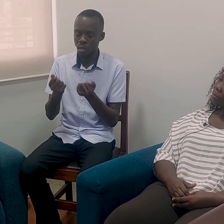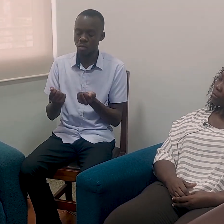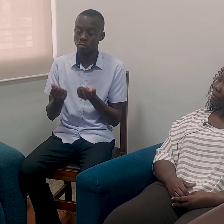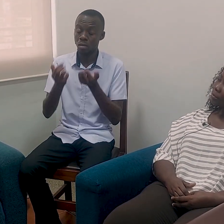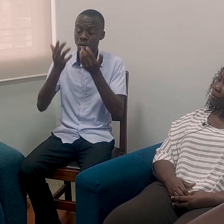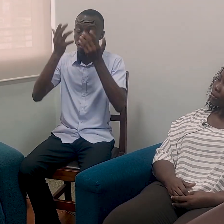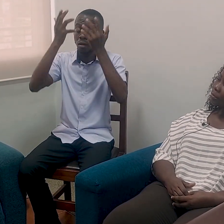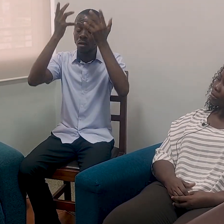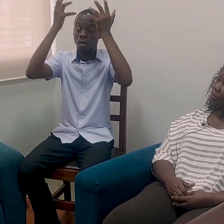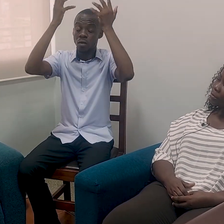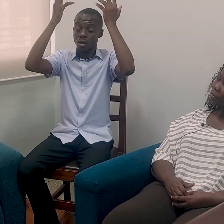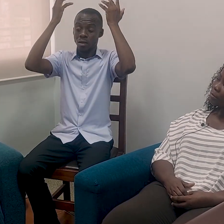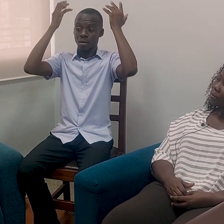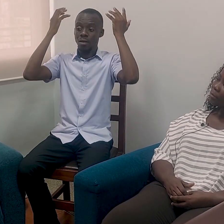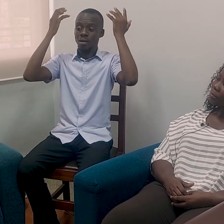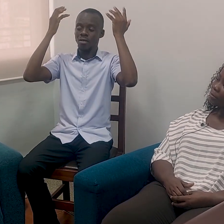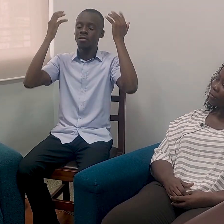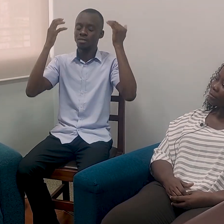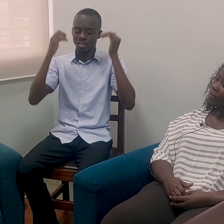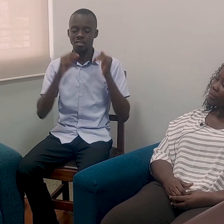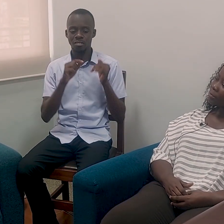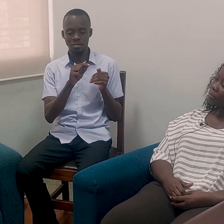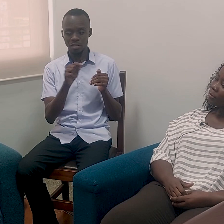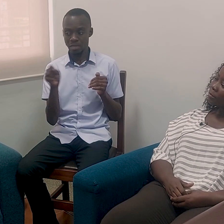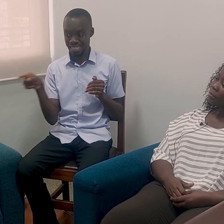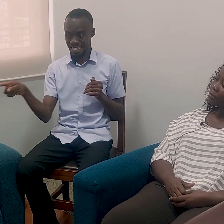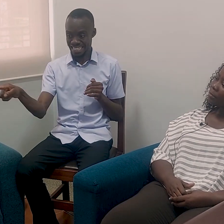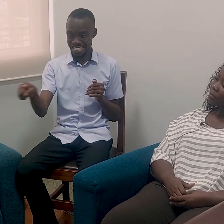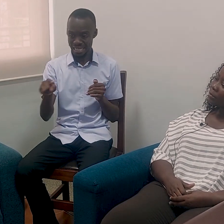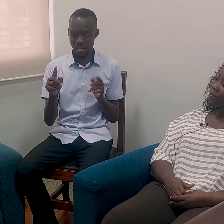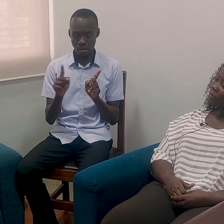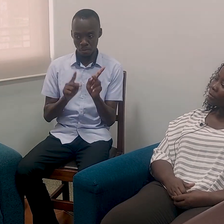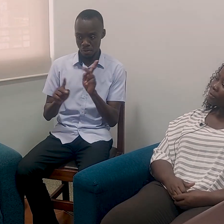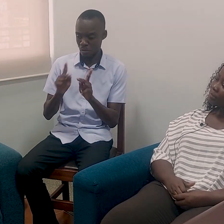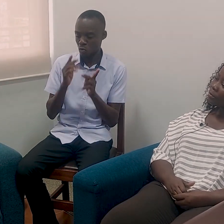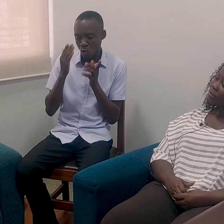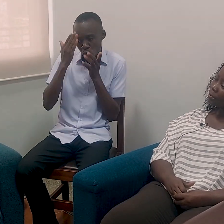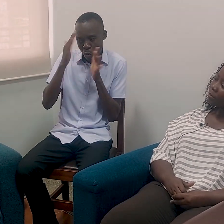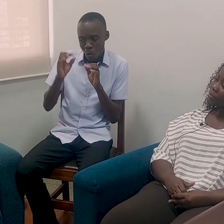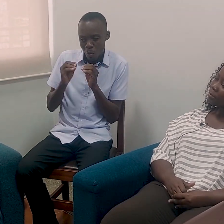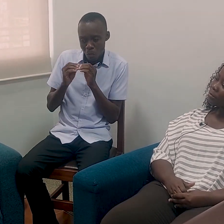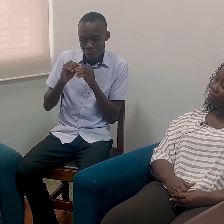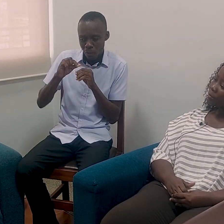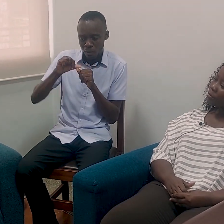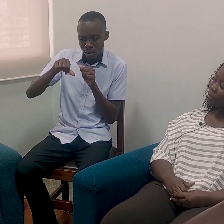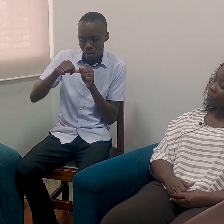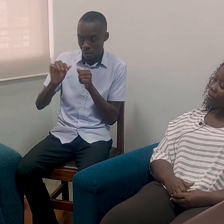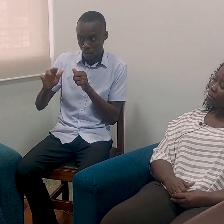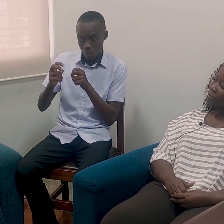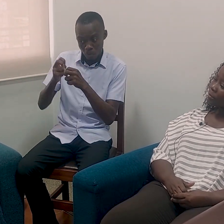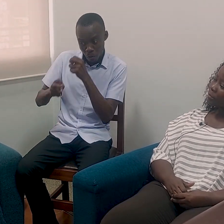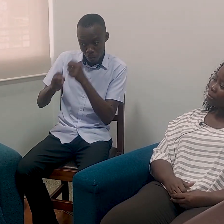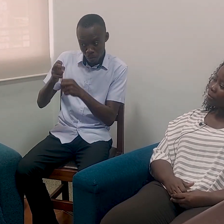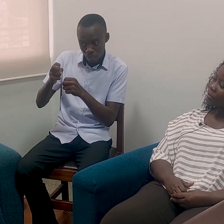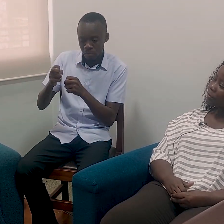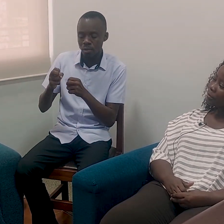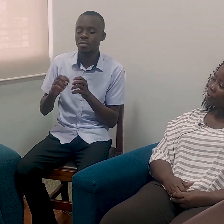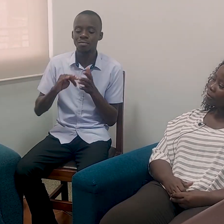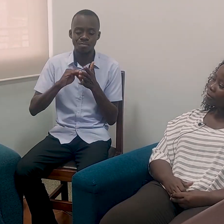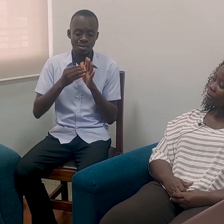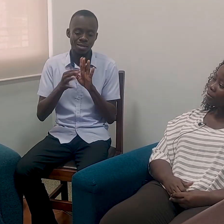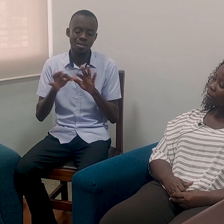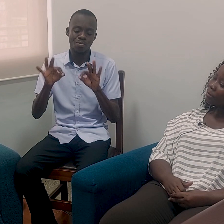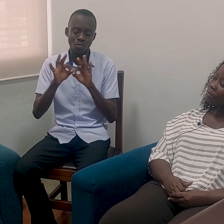for the laymen around us, the people who don't really know much about what you are going through, that's when you have to come